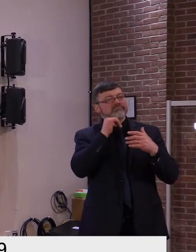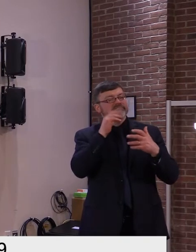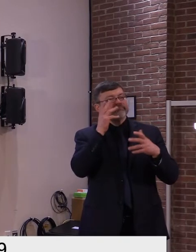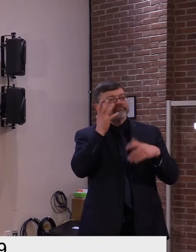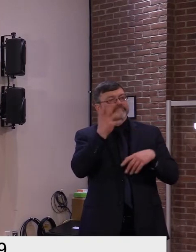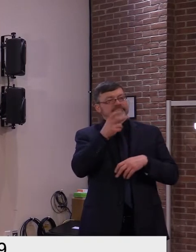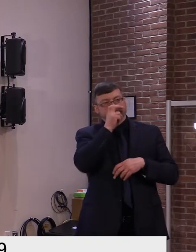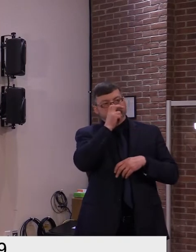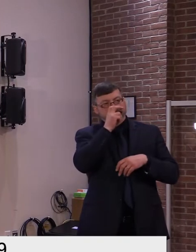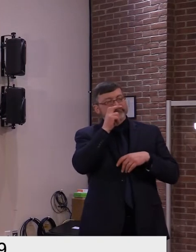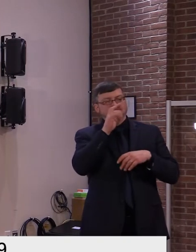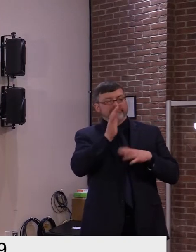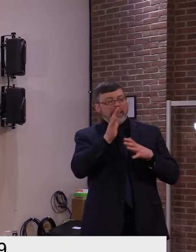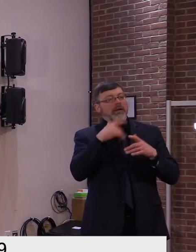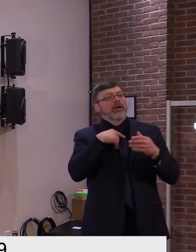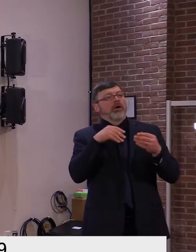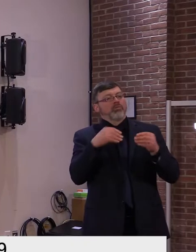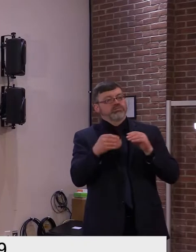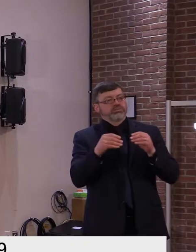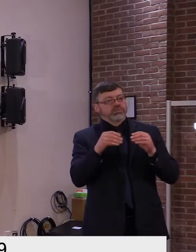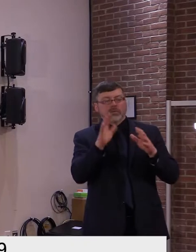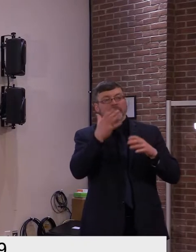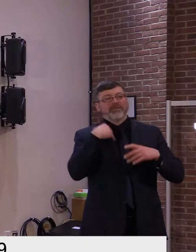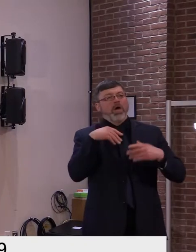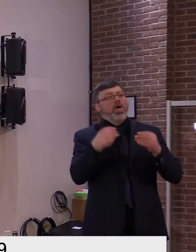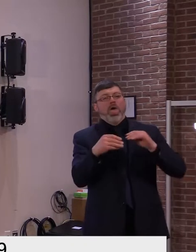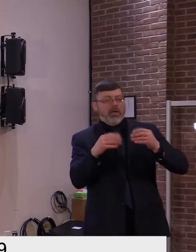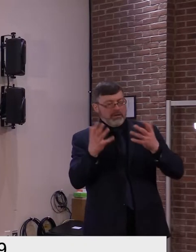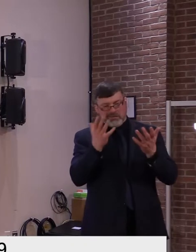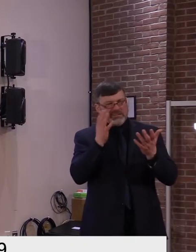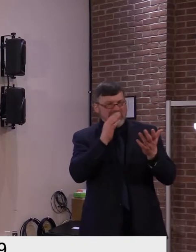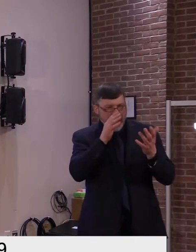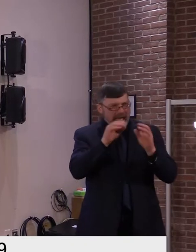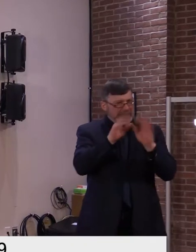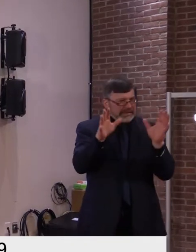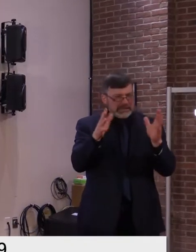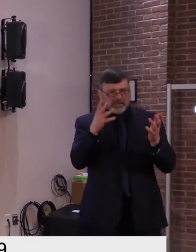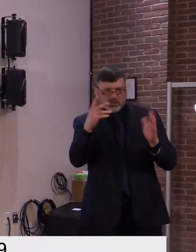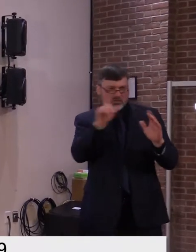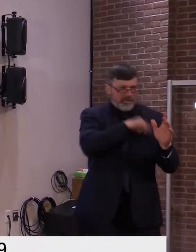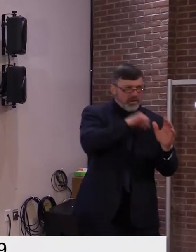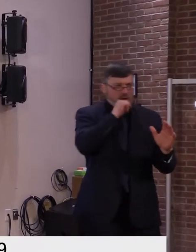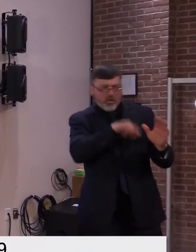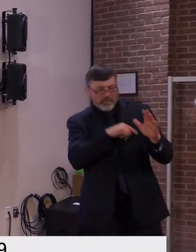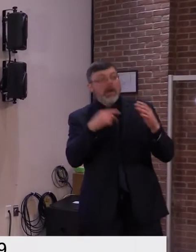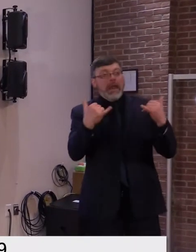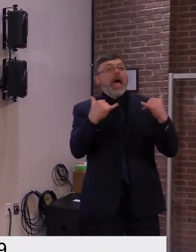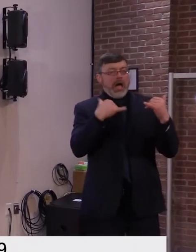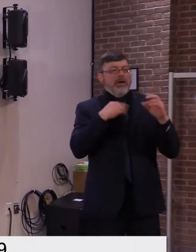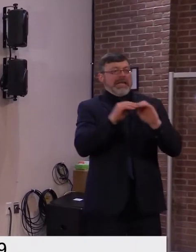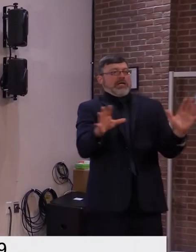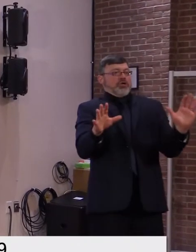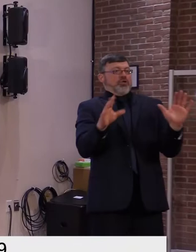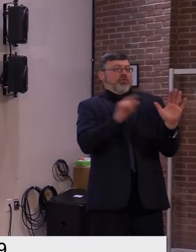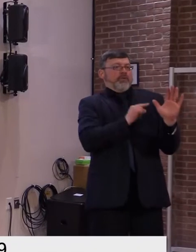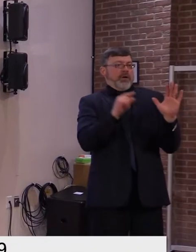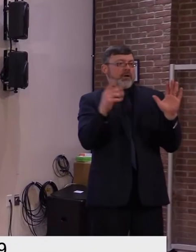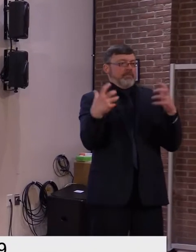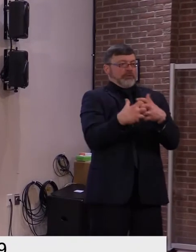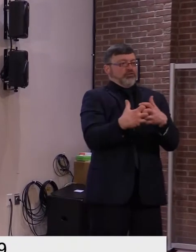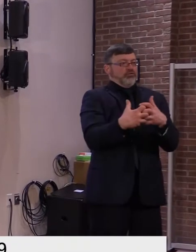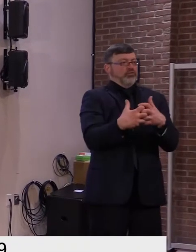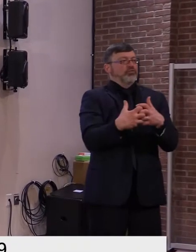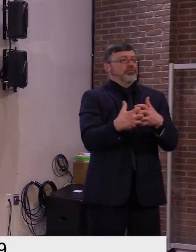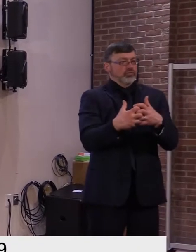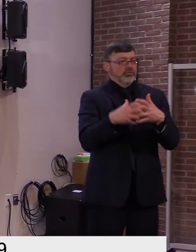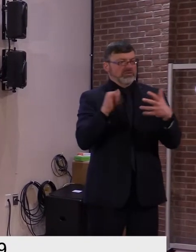out with the legislature on, but certainly we're going to have some sort of criteria as we move forward. So those are the